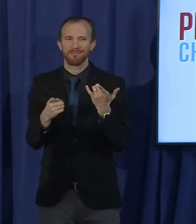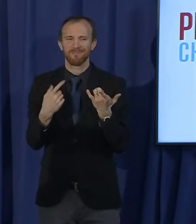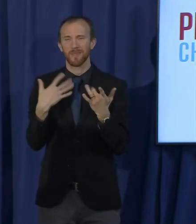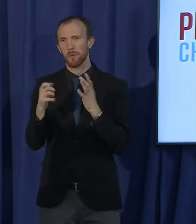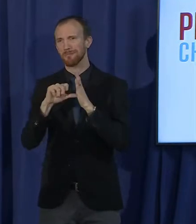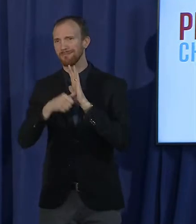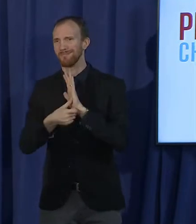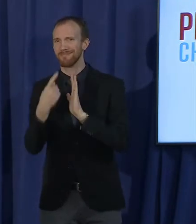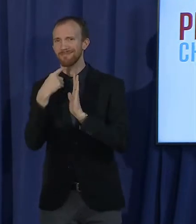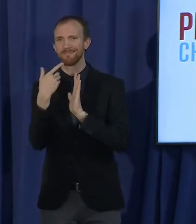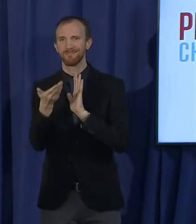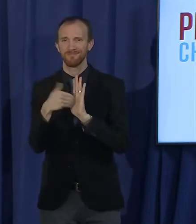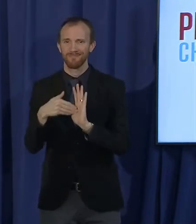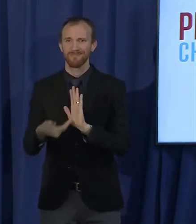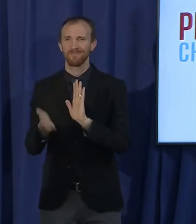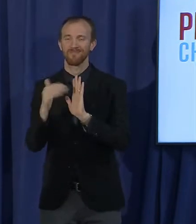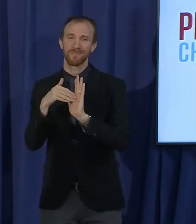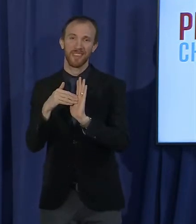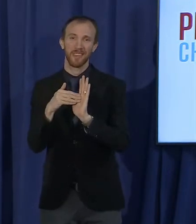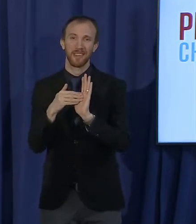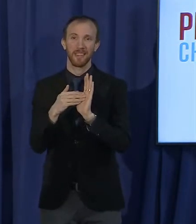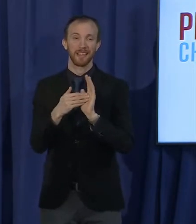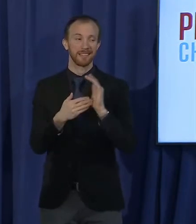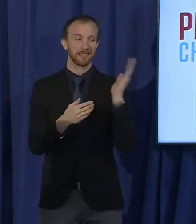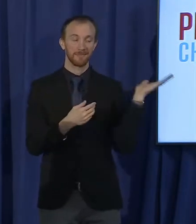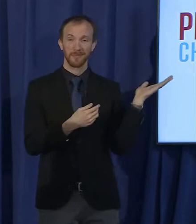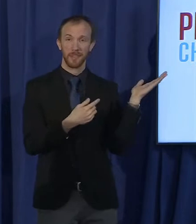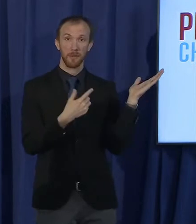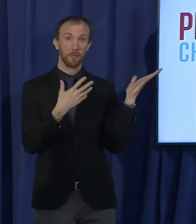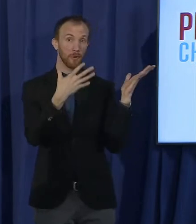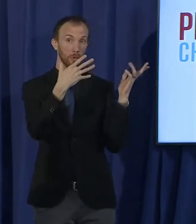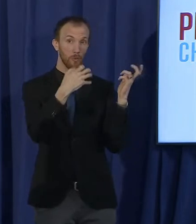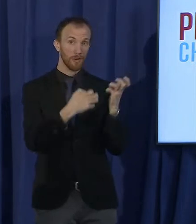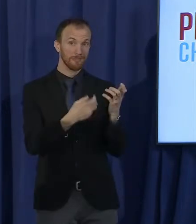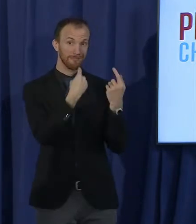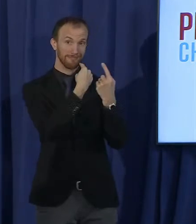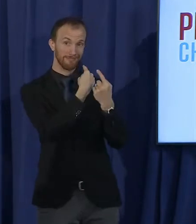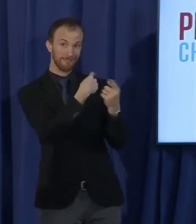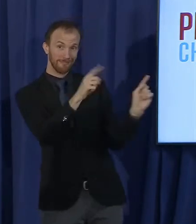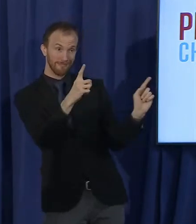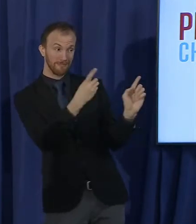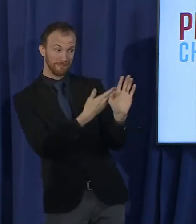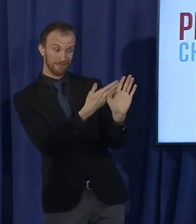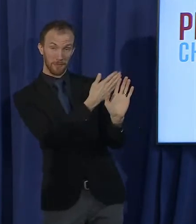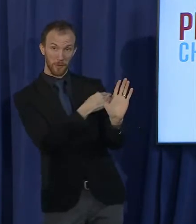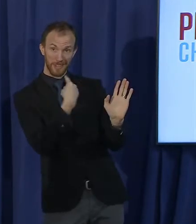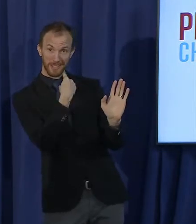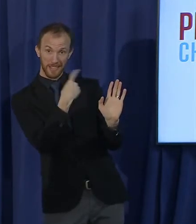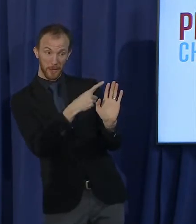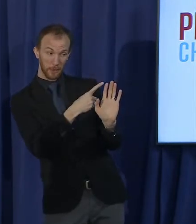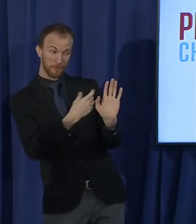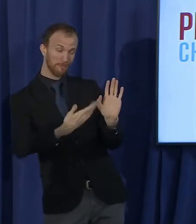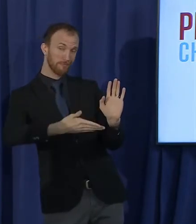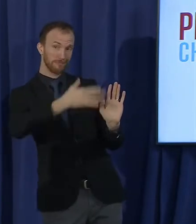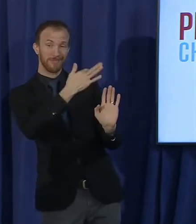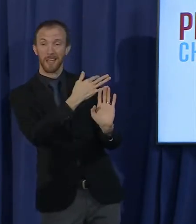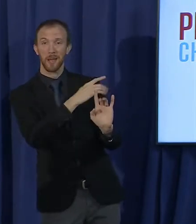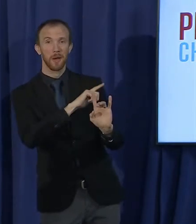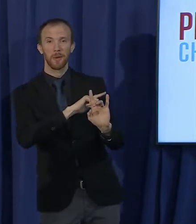this earlier was because we have continued to be primarily vaccinating healthcare workers from 1A in our